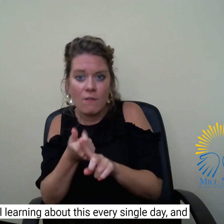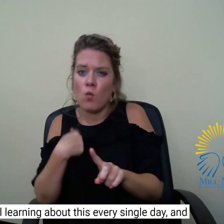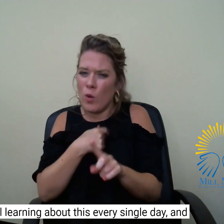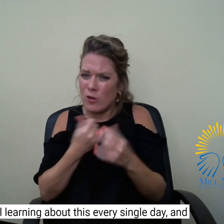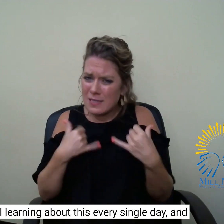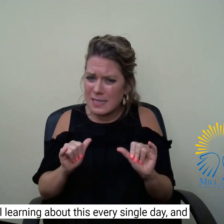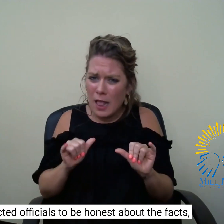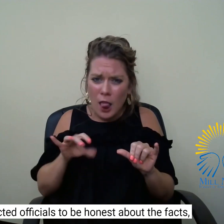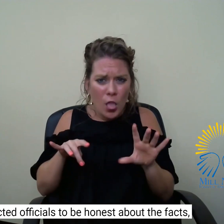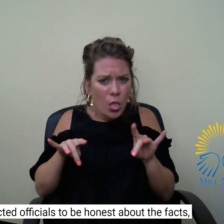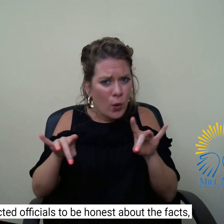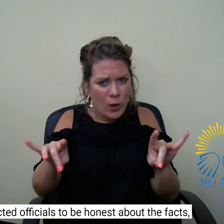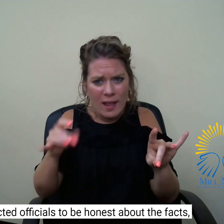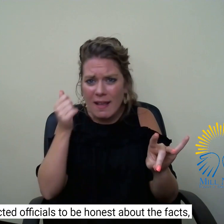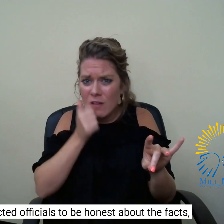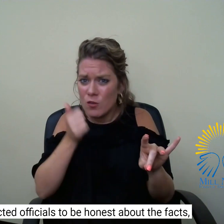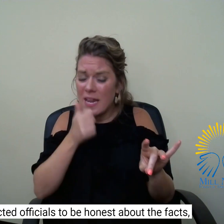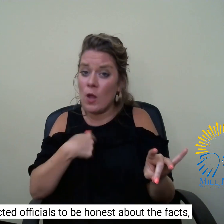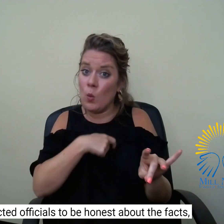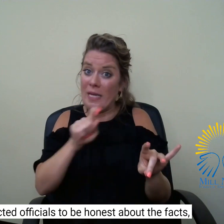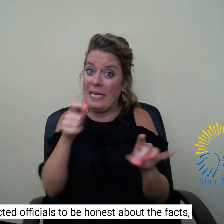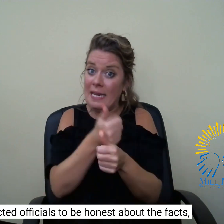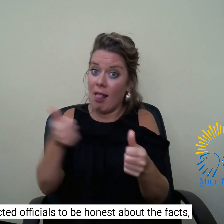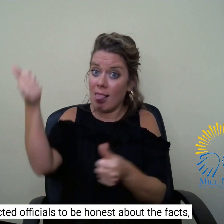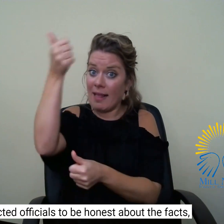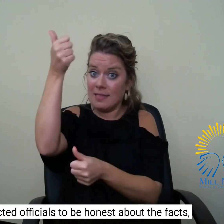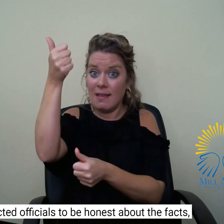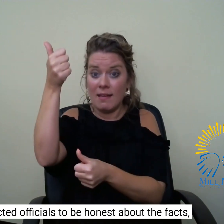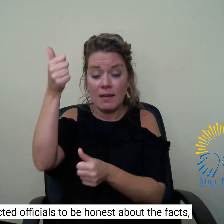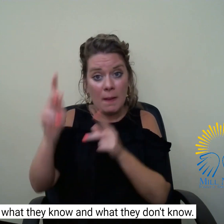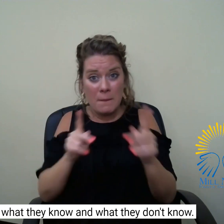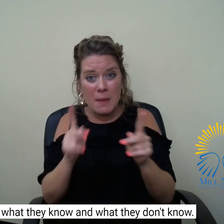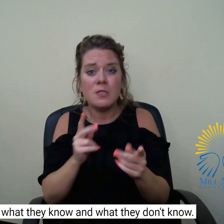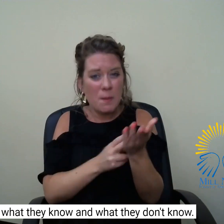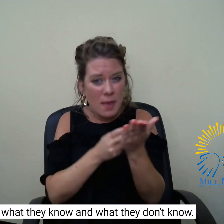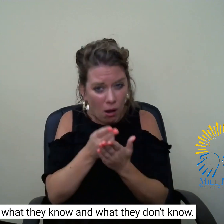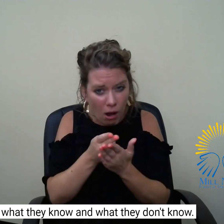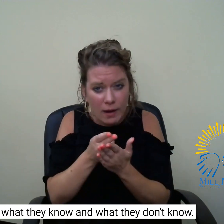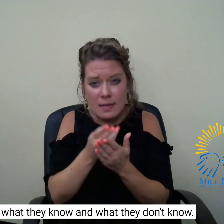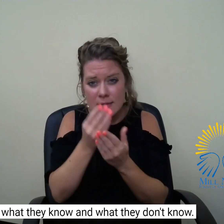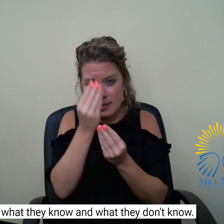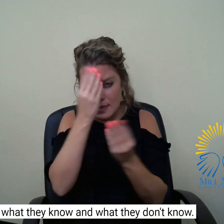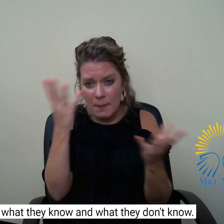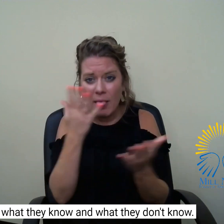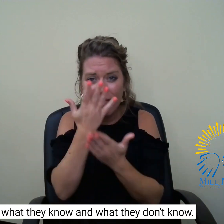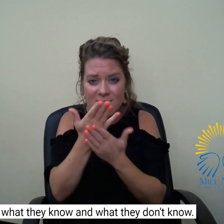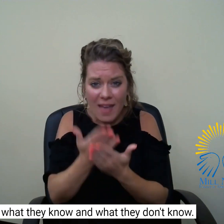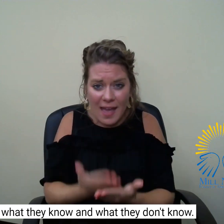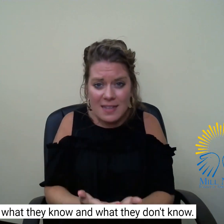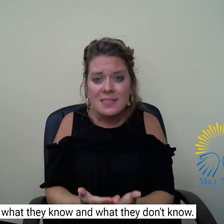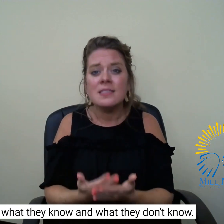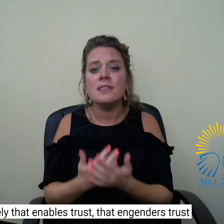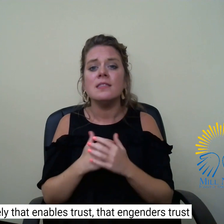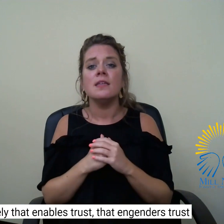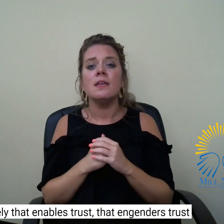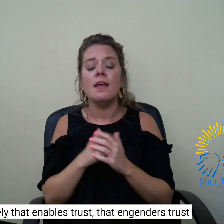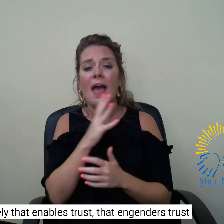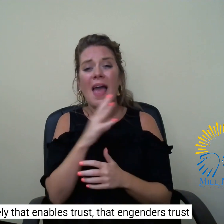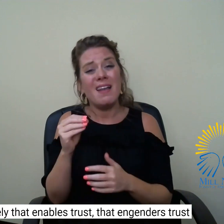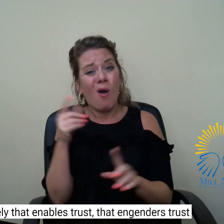day. And we need elected officials to be honest about the facts, honest about what they know and what they don't know. And ultimately